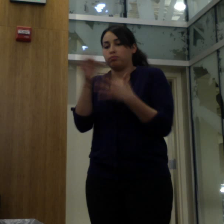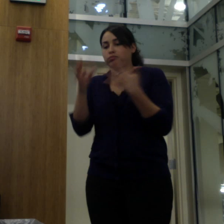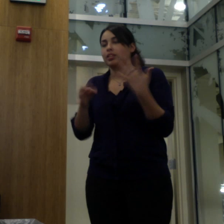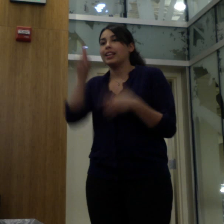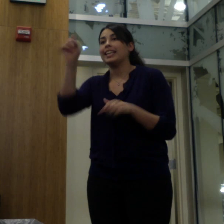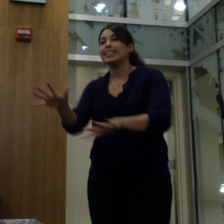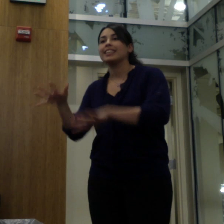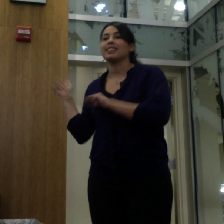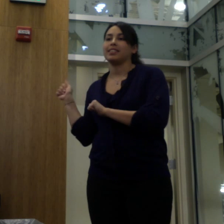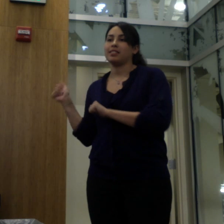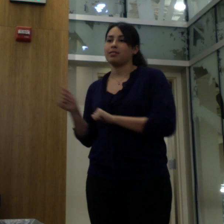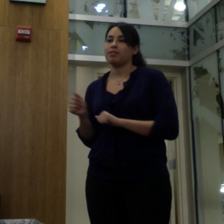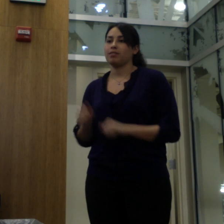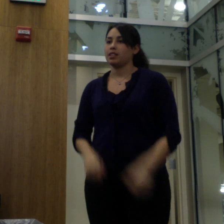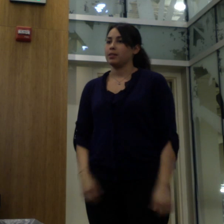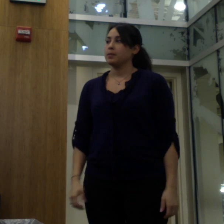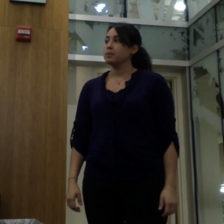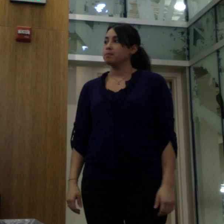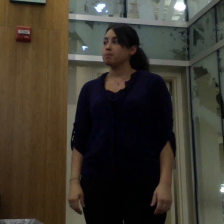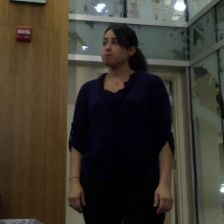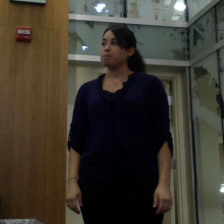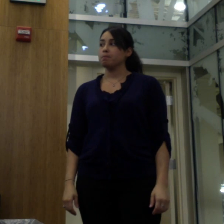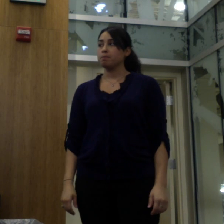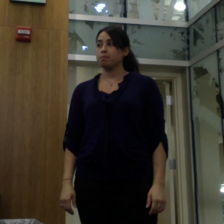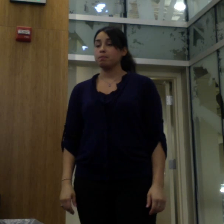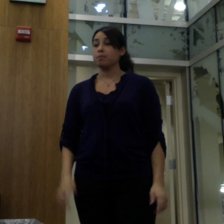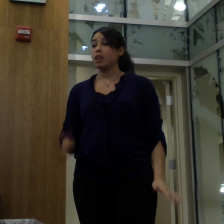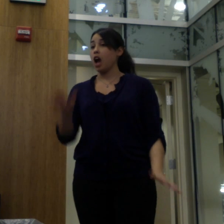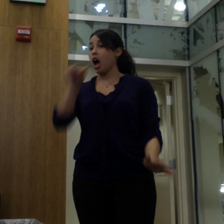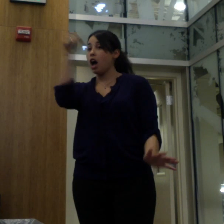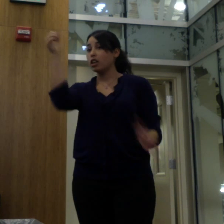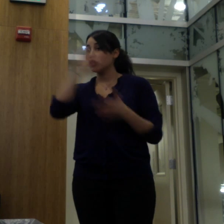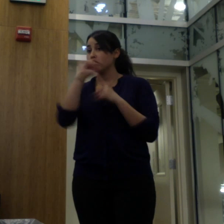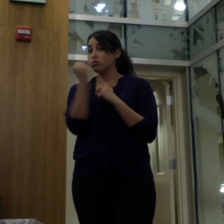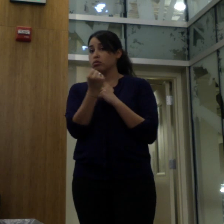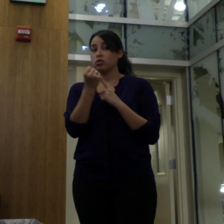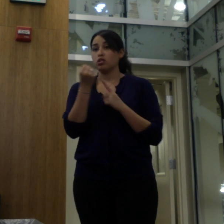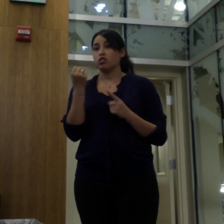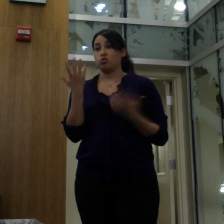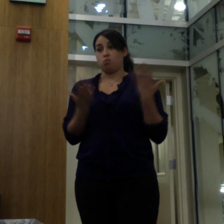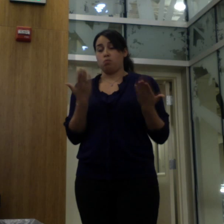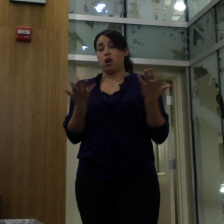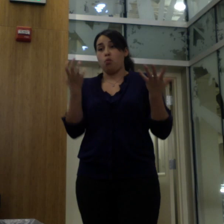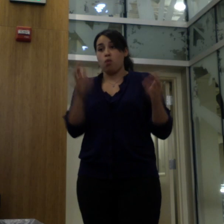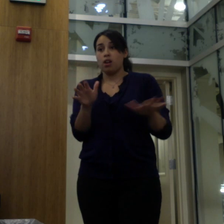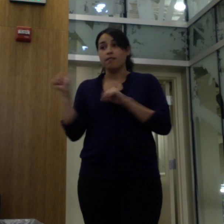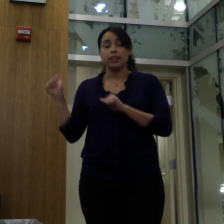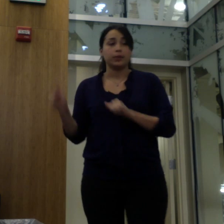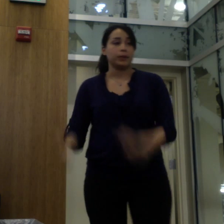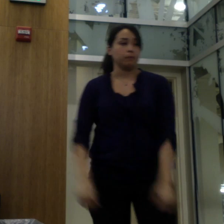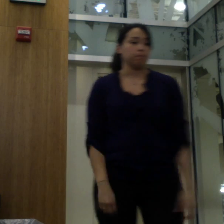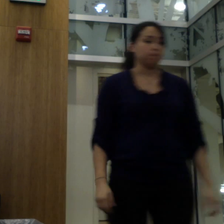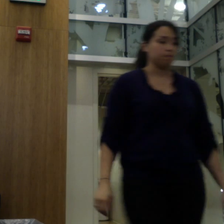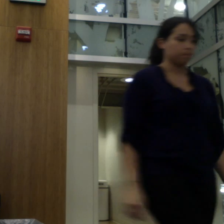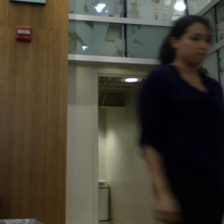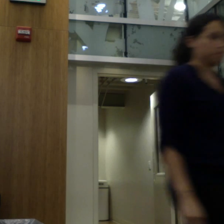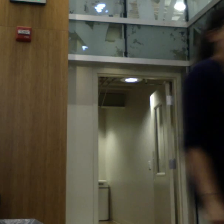pronto. All right? Other situations where you may want to evacuate.